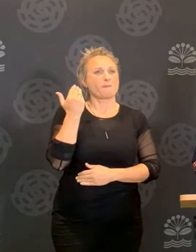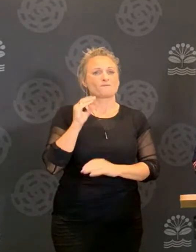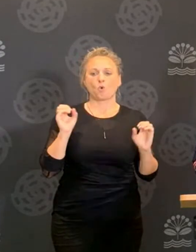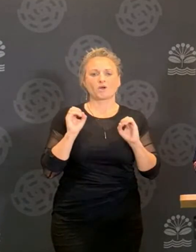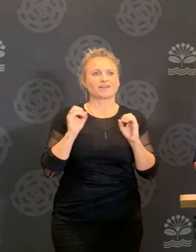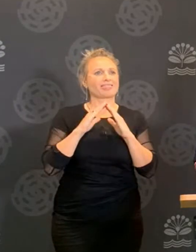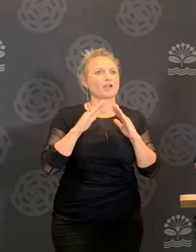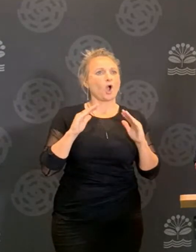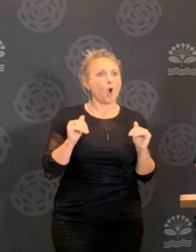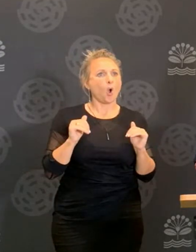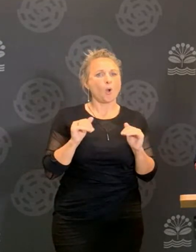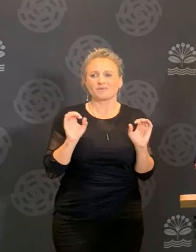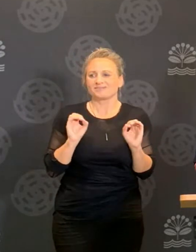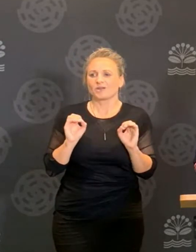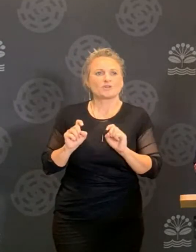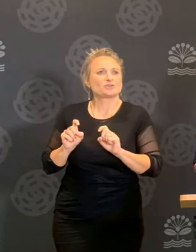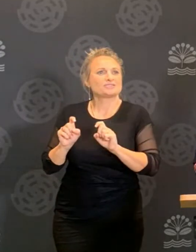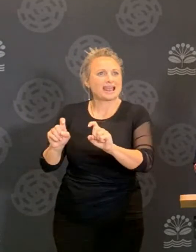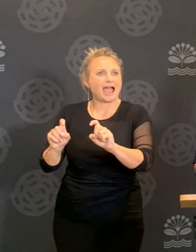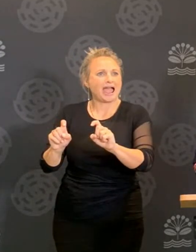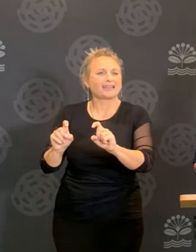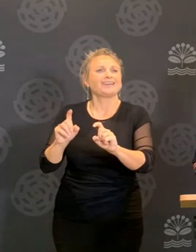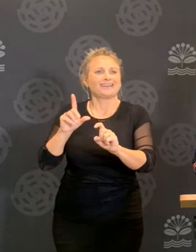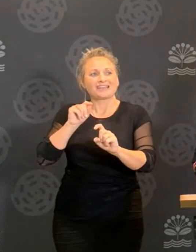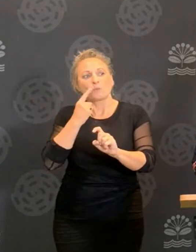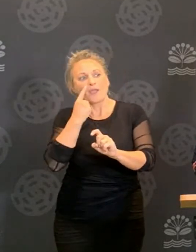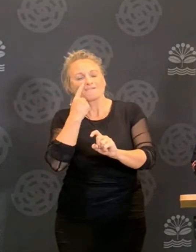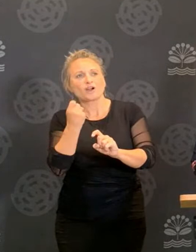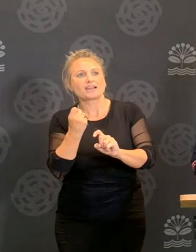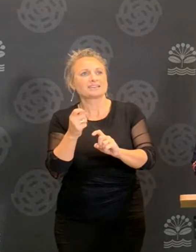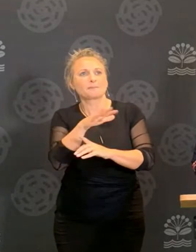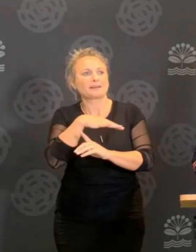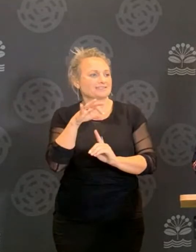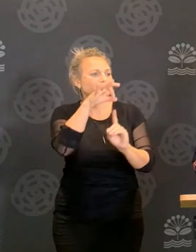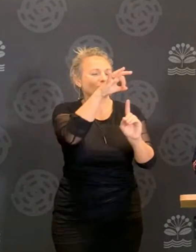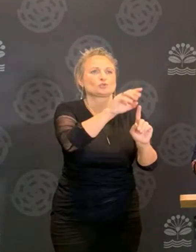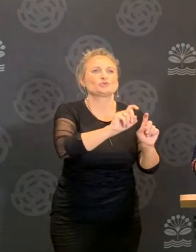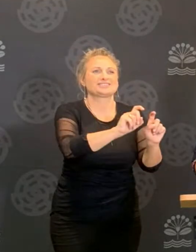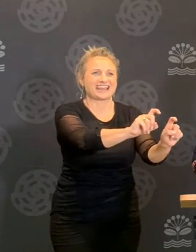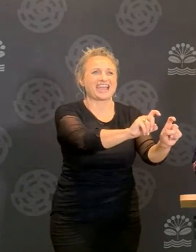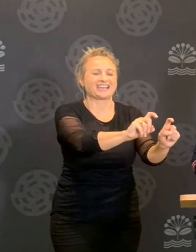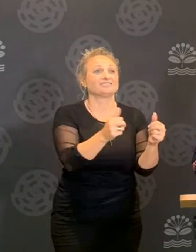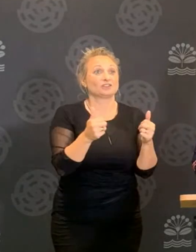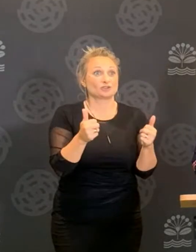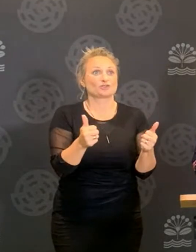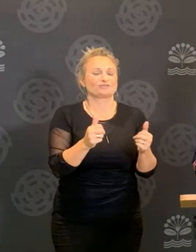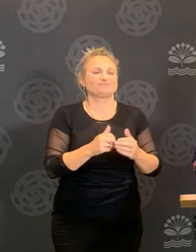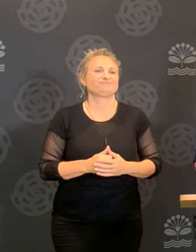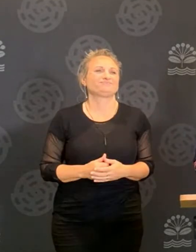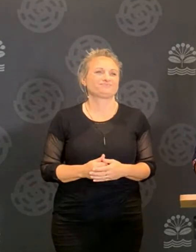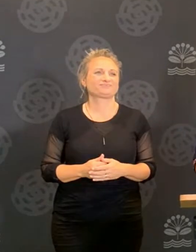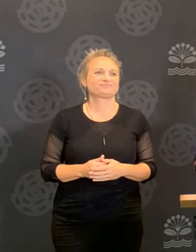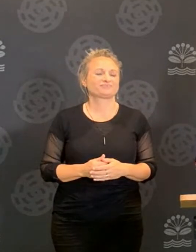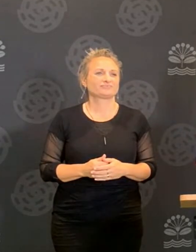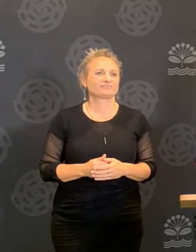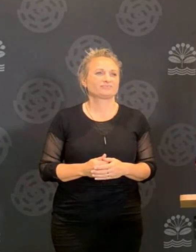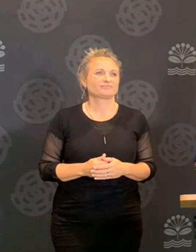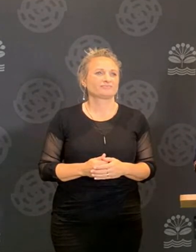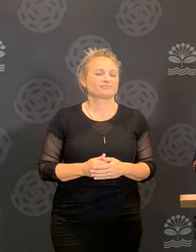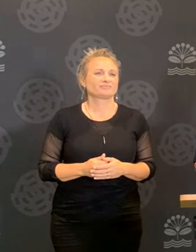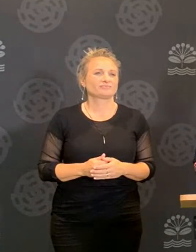displaced from the events on both Friday and Tuesday nights, and we're needing alternative